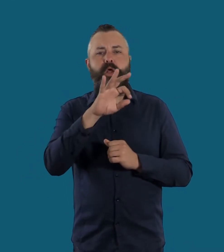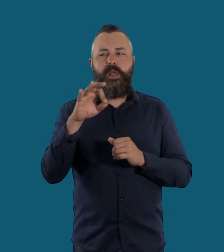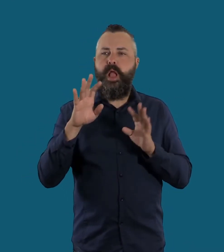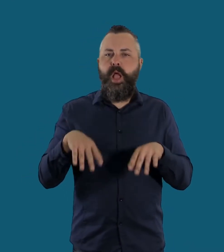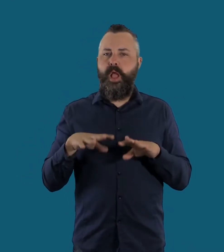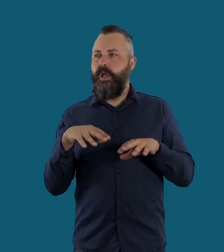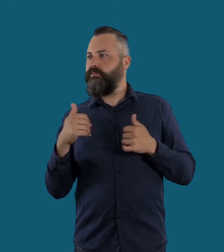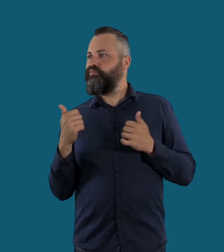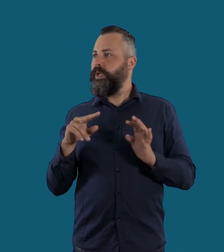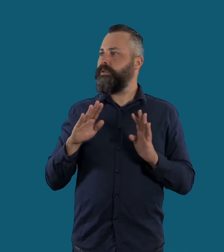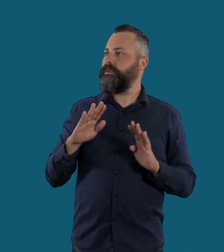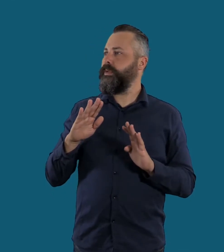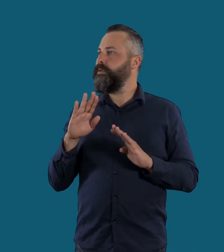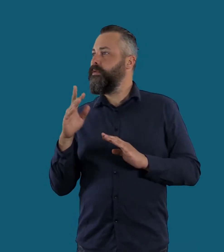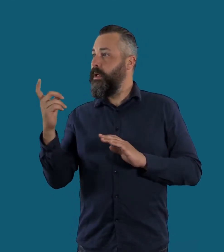Act immediately. Do not wait and see.